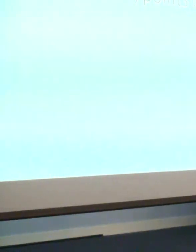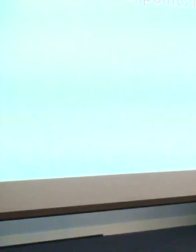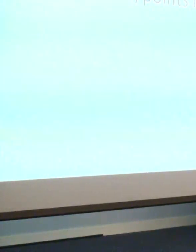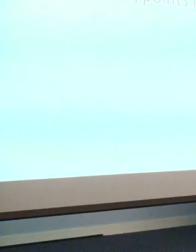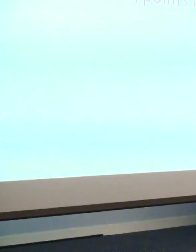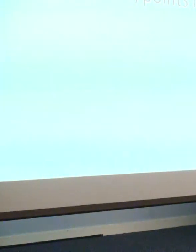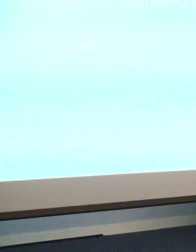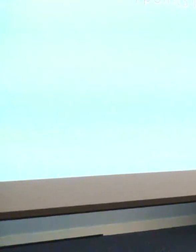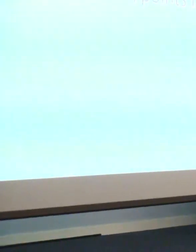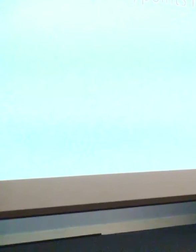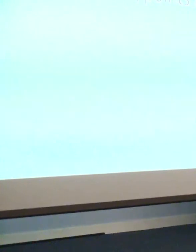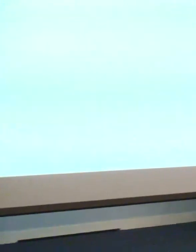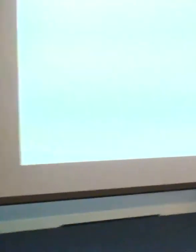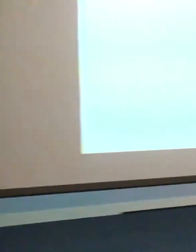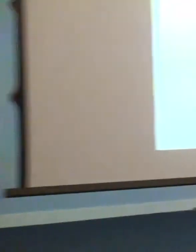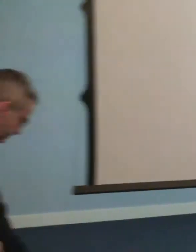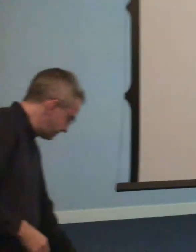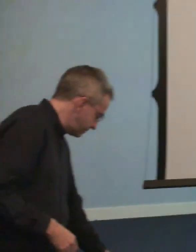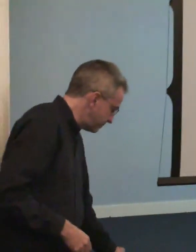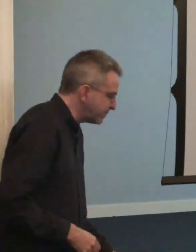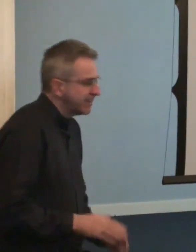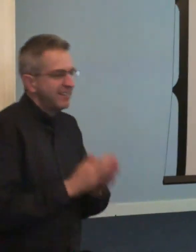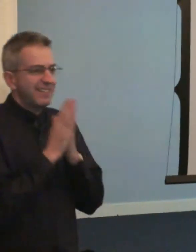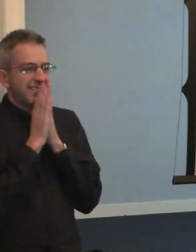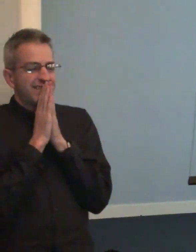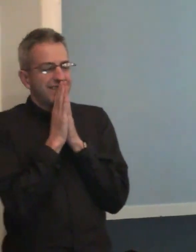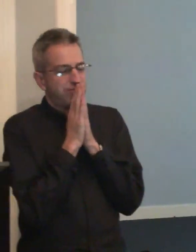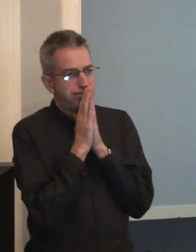that should continue, that the deaf community should get back out there and campaign?